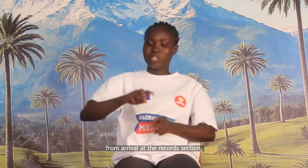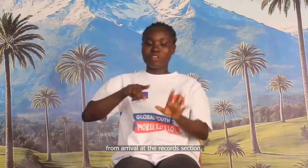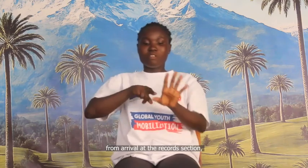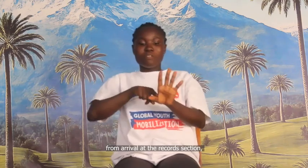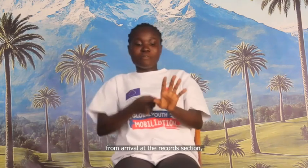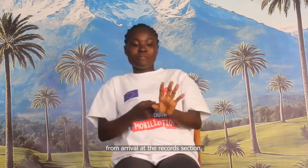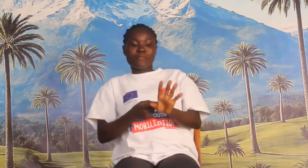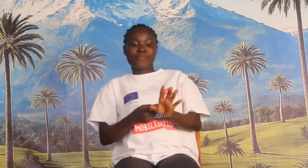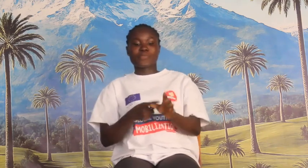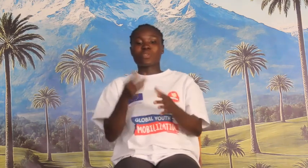record session